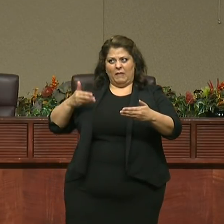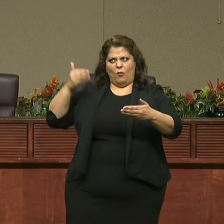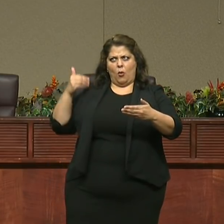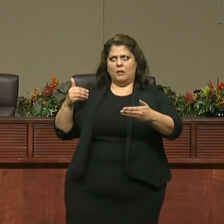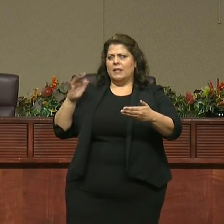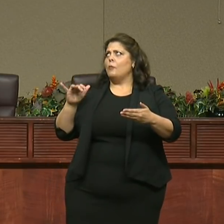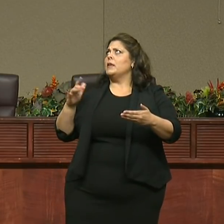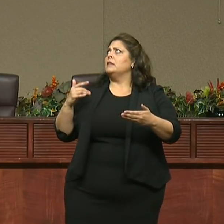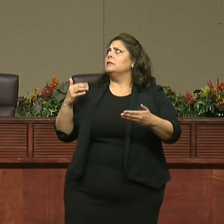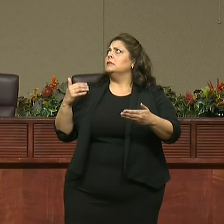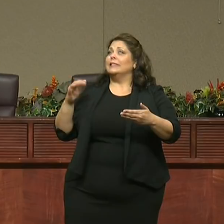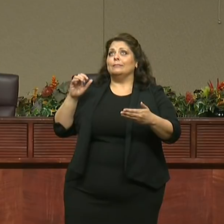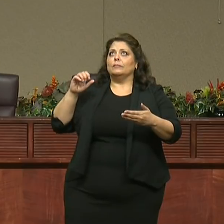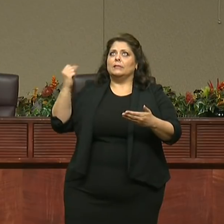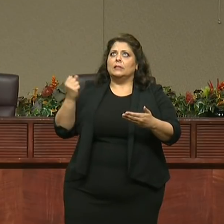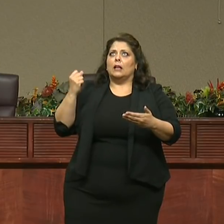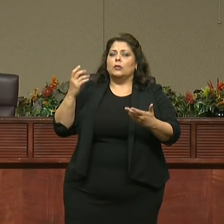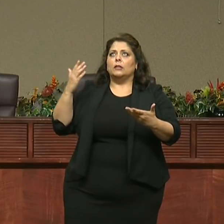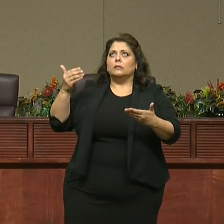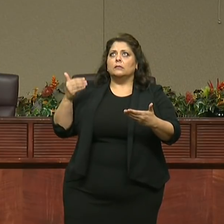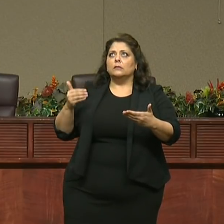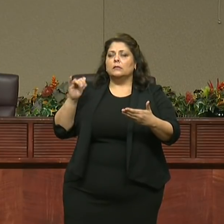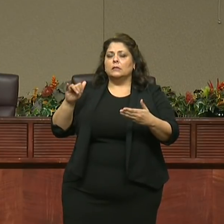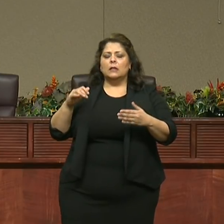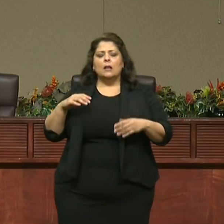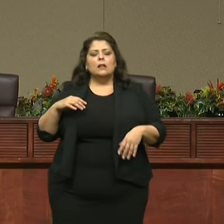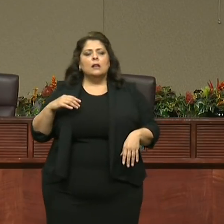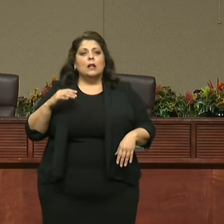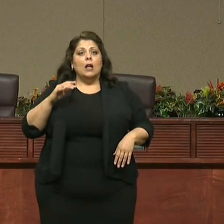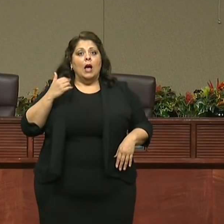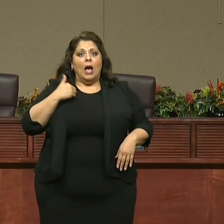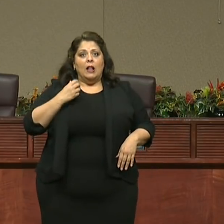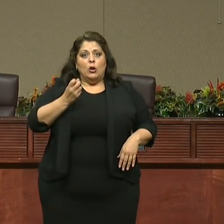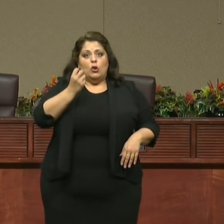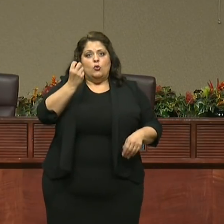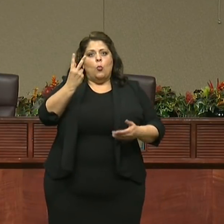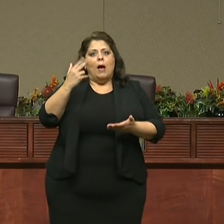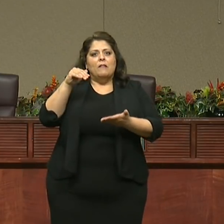well, that will be Saturday data, we got reported